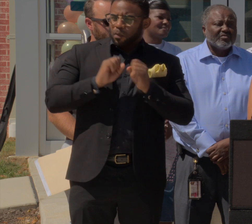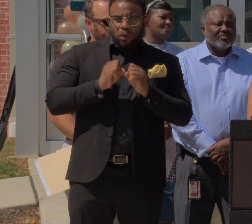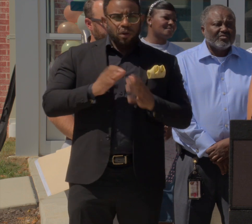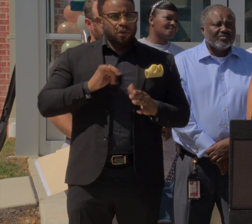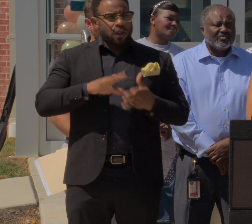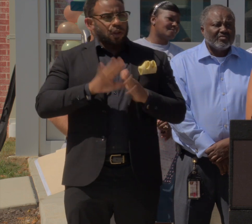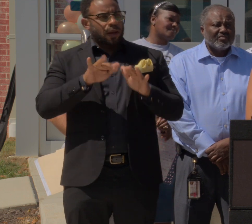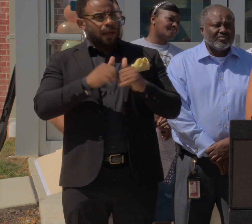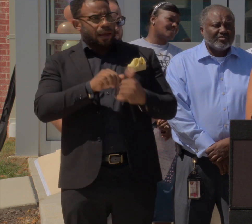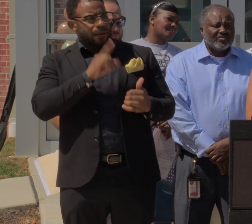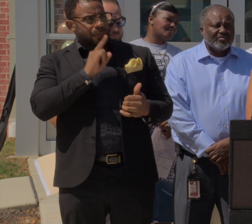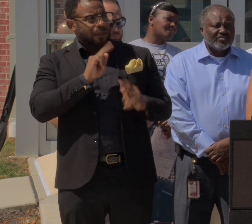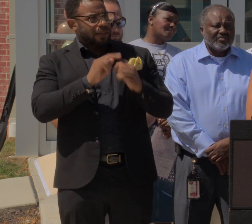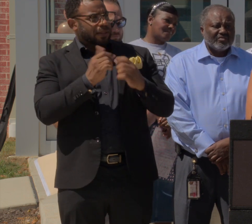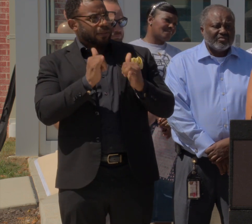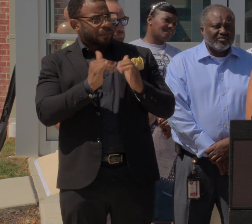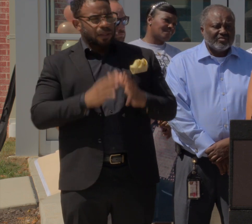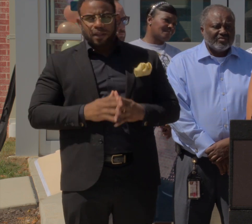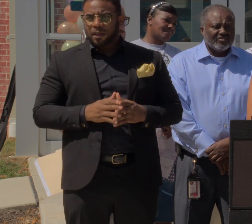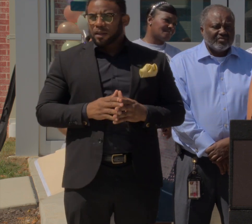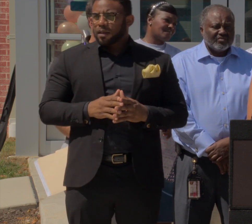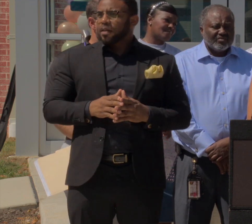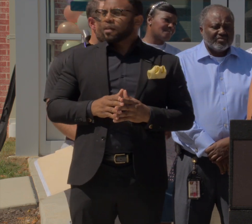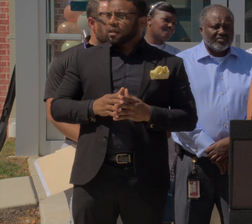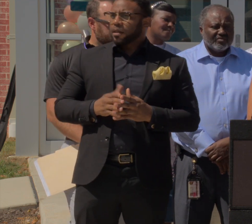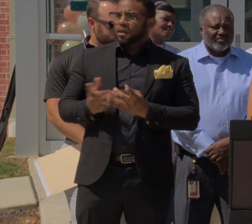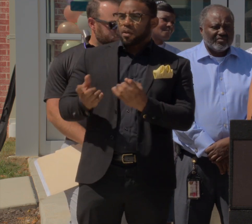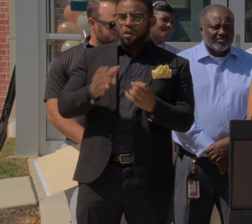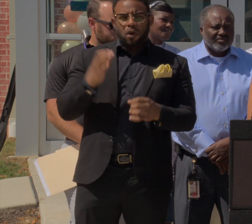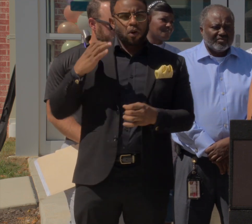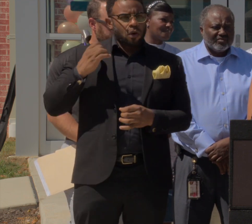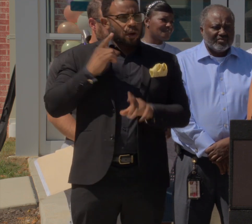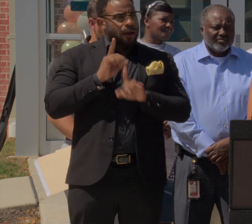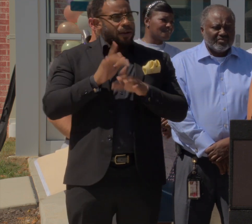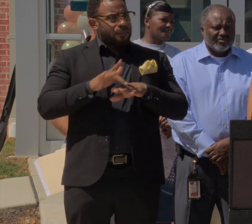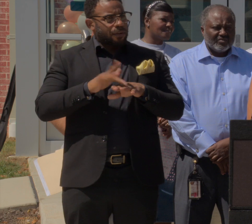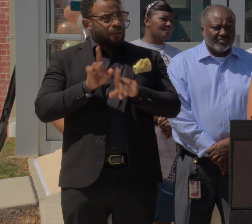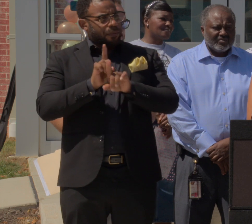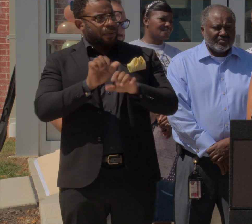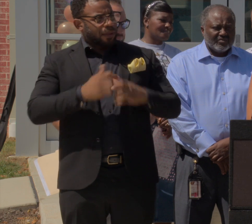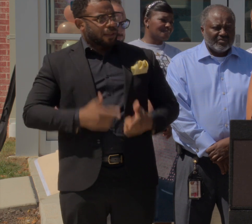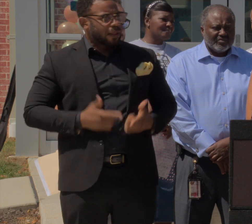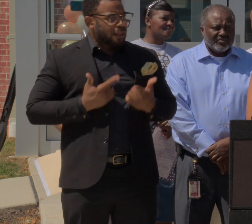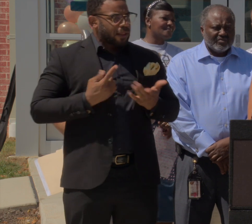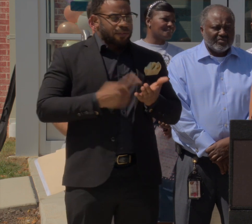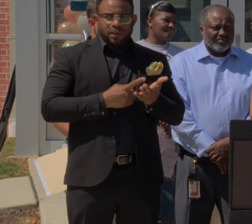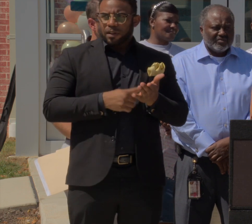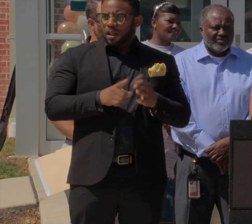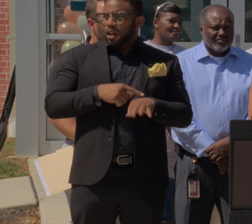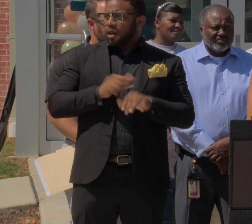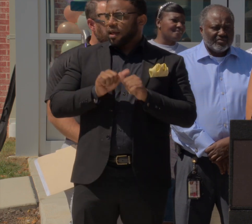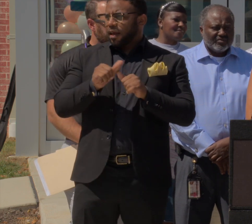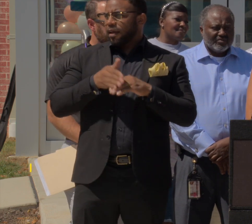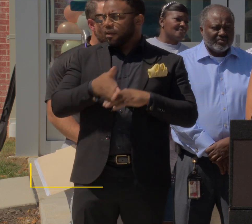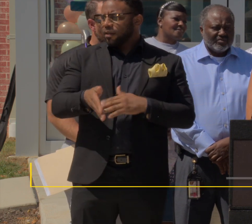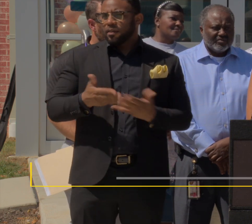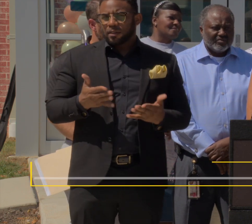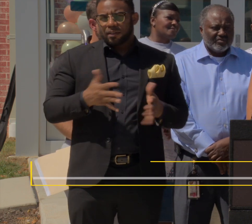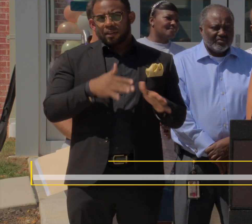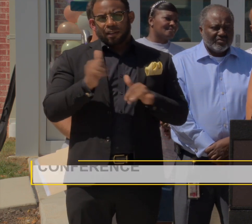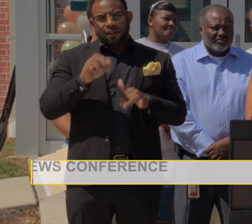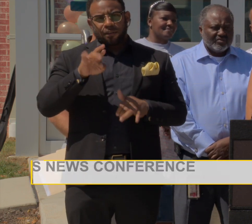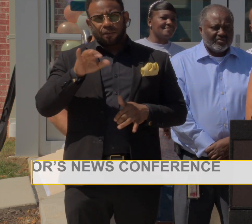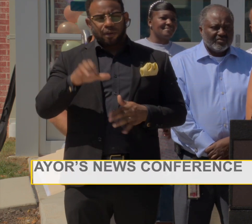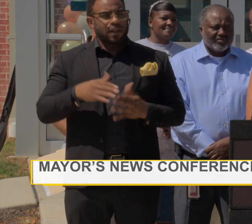where they learn how to be a team player, and where coaches are available to mentor them in life, sometimes long after they've left the